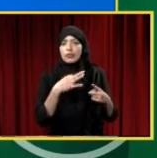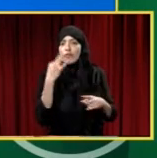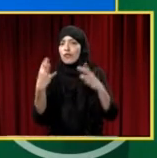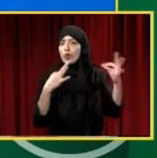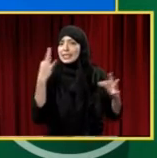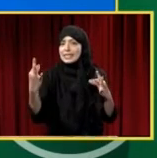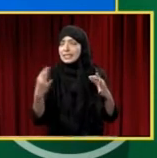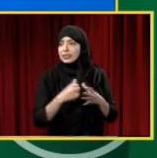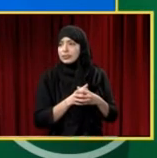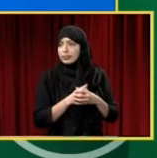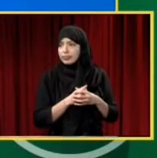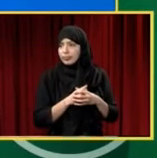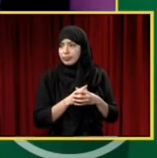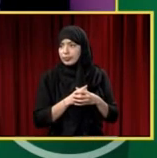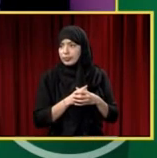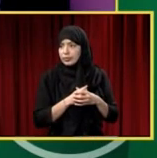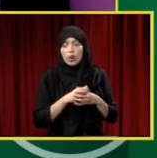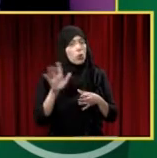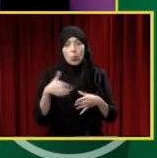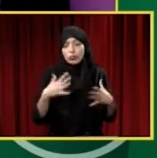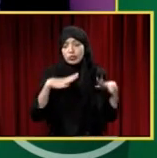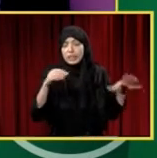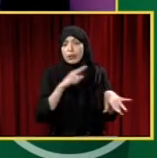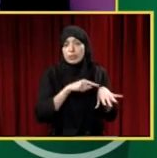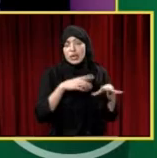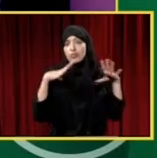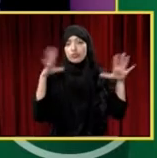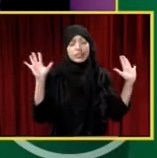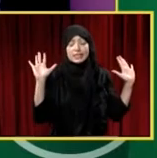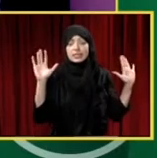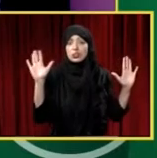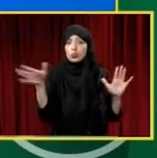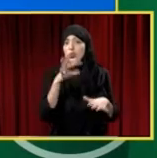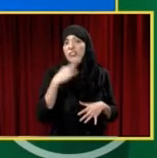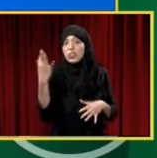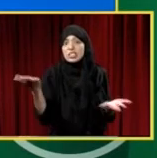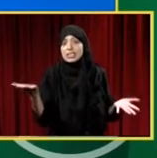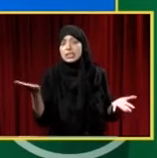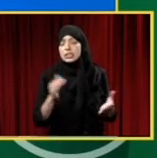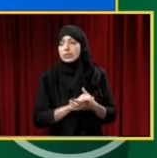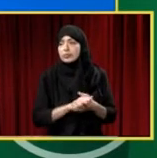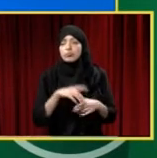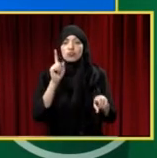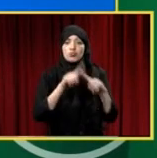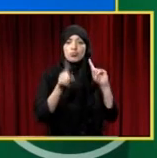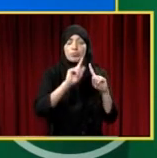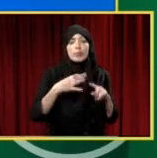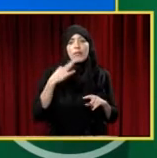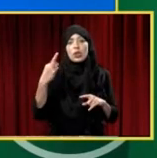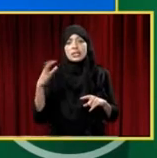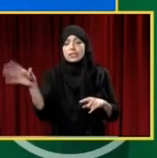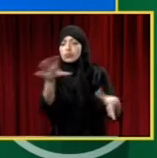of feasibility. And majority of people are volunteers. Yeah, majority are volunteers and they come together. They're